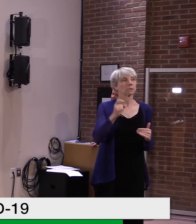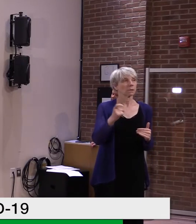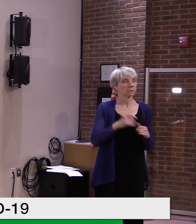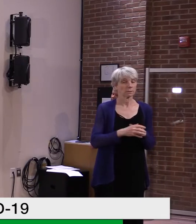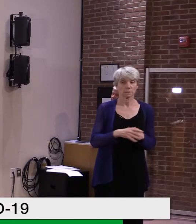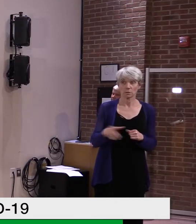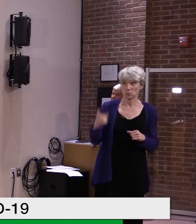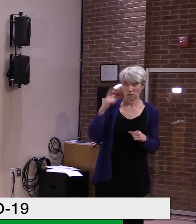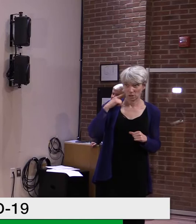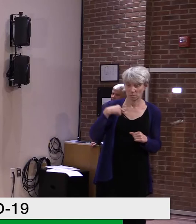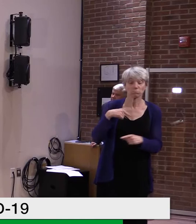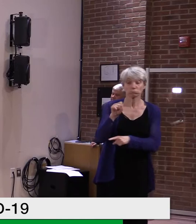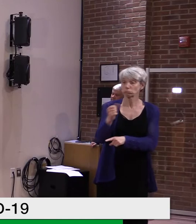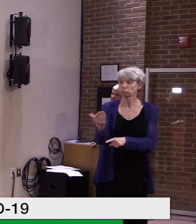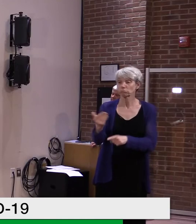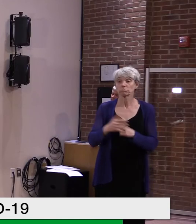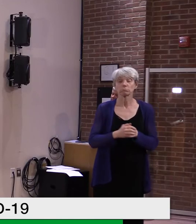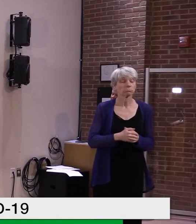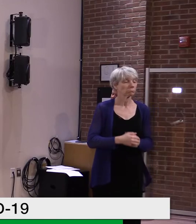Can you all hear me okay? We can.